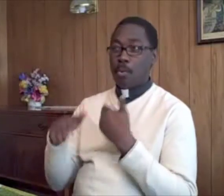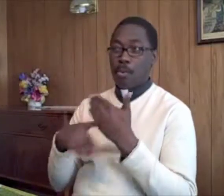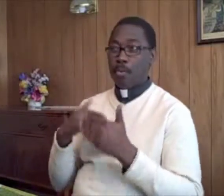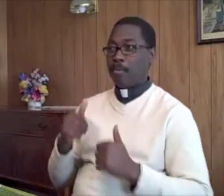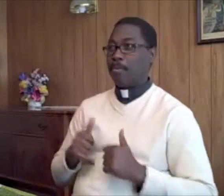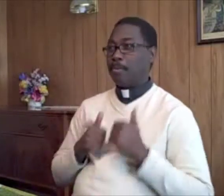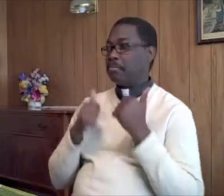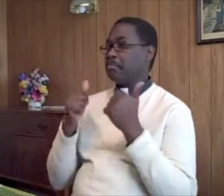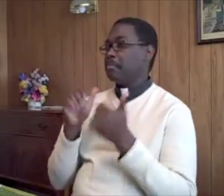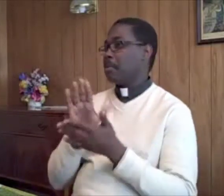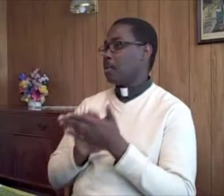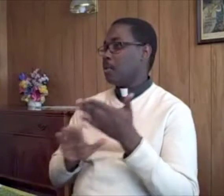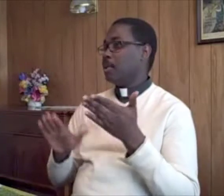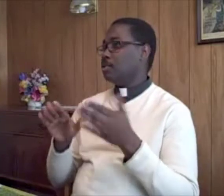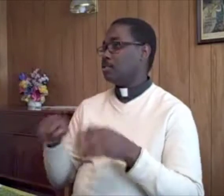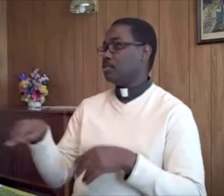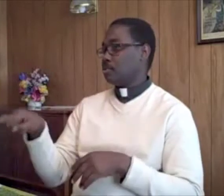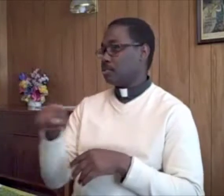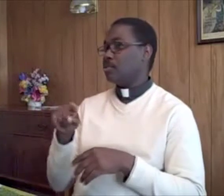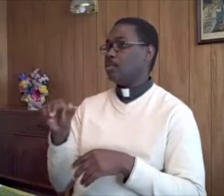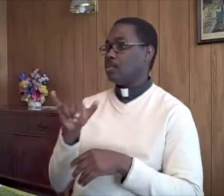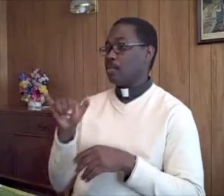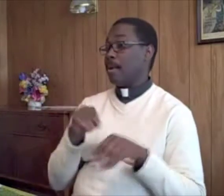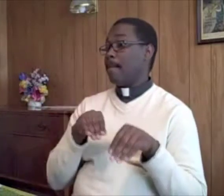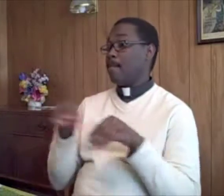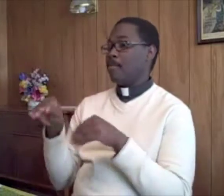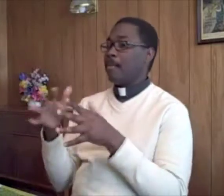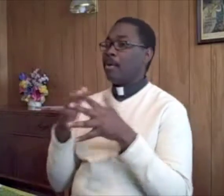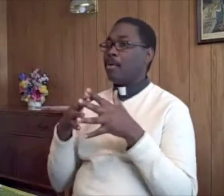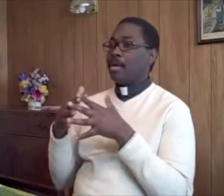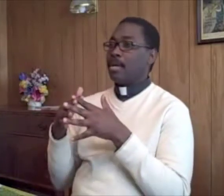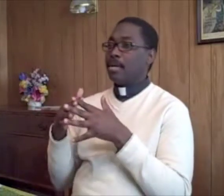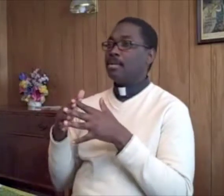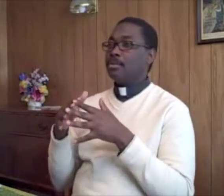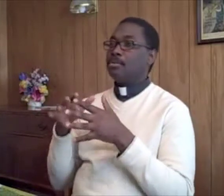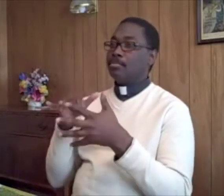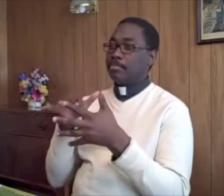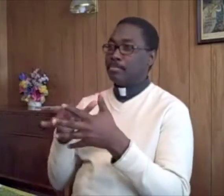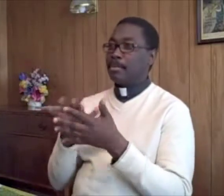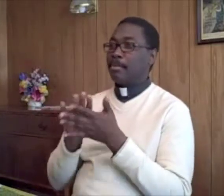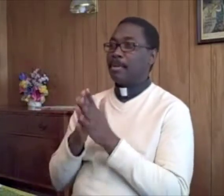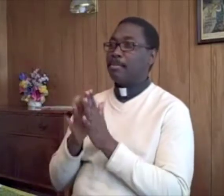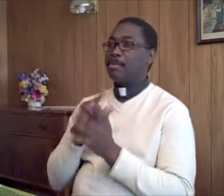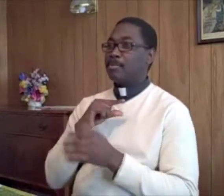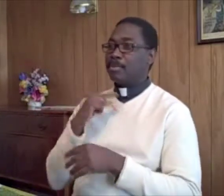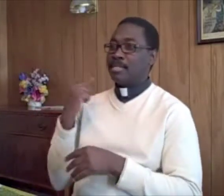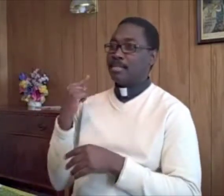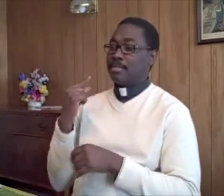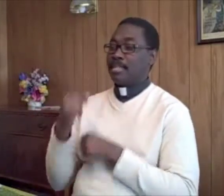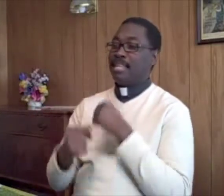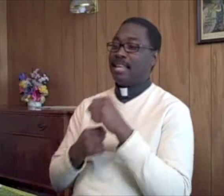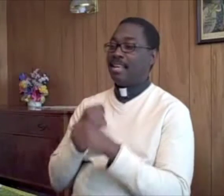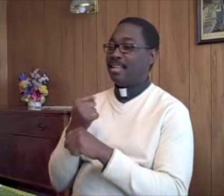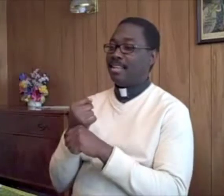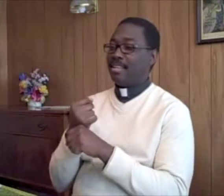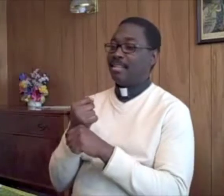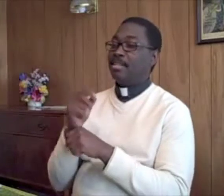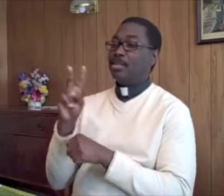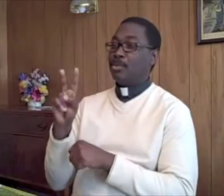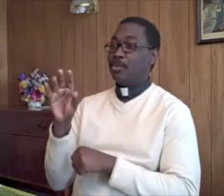up and was educated in Uganda and then moved to the United States later on to study to become a priest in